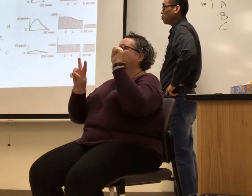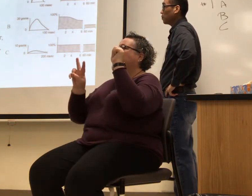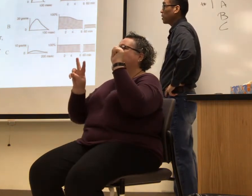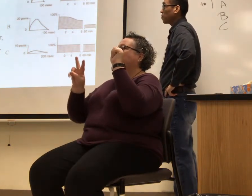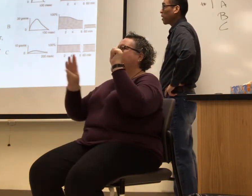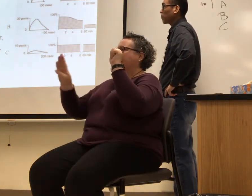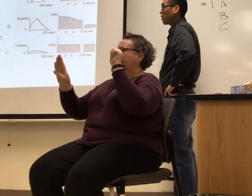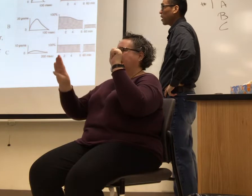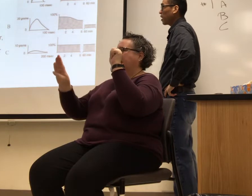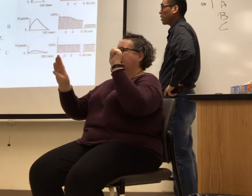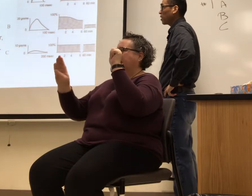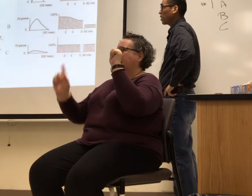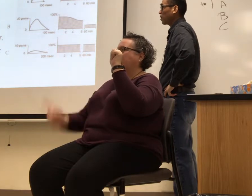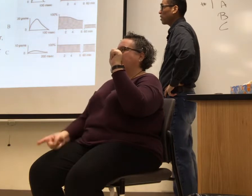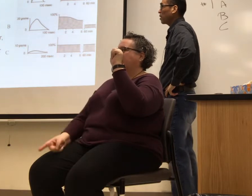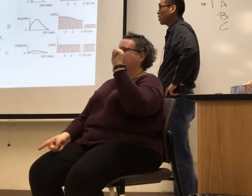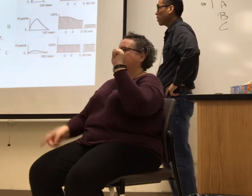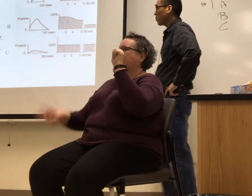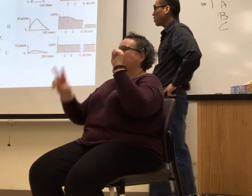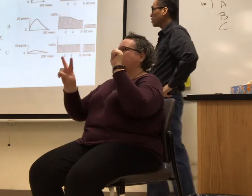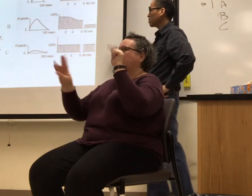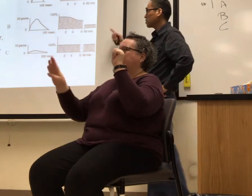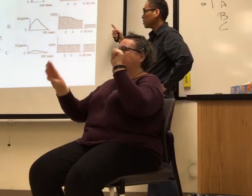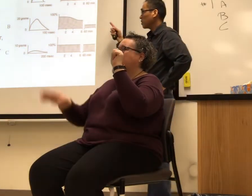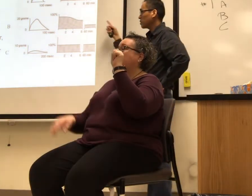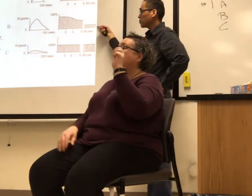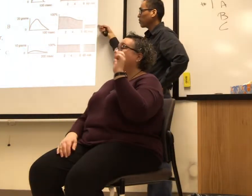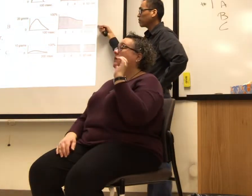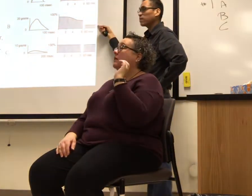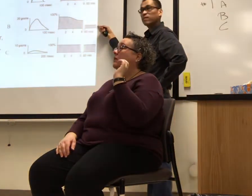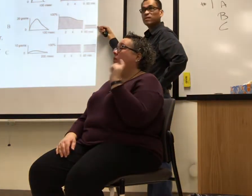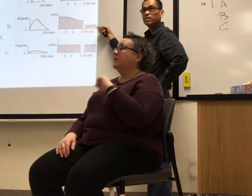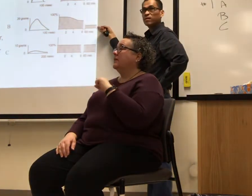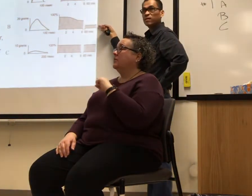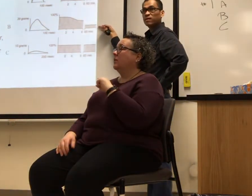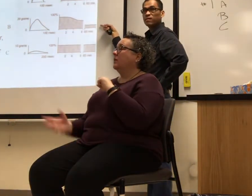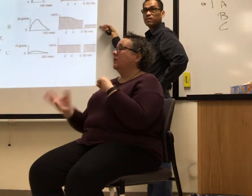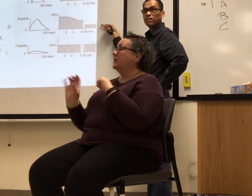2B would be correct for A. What is this one?